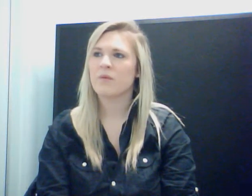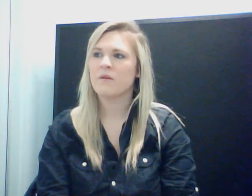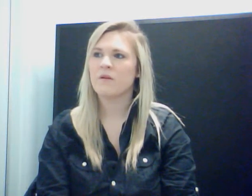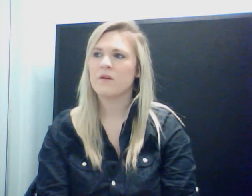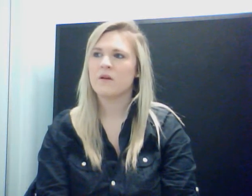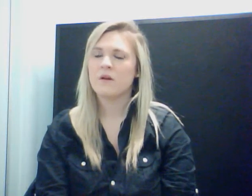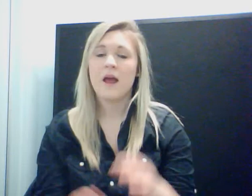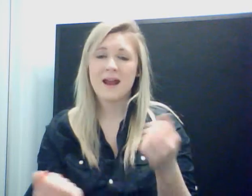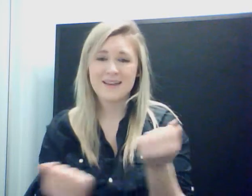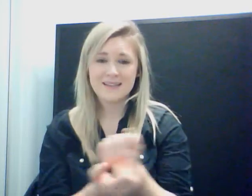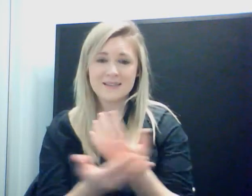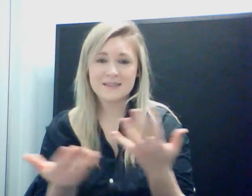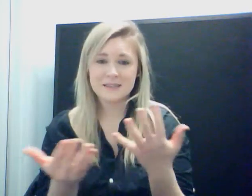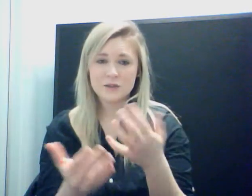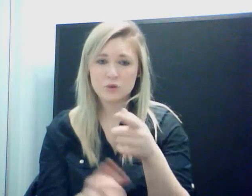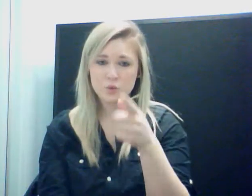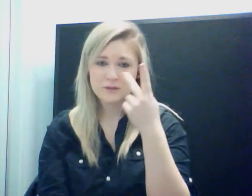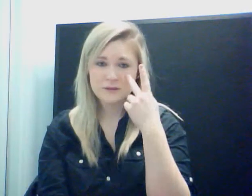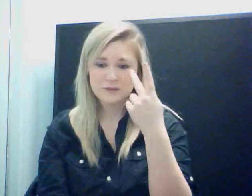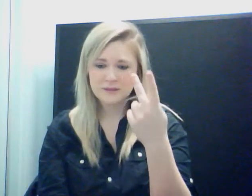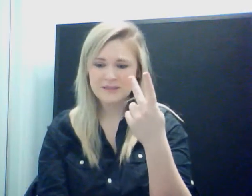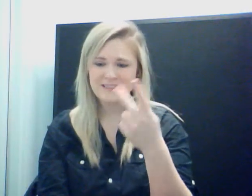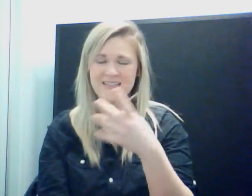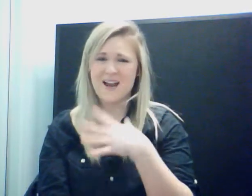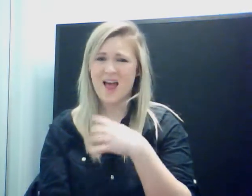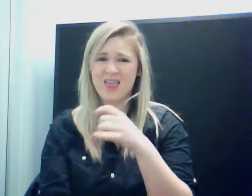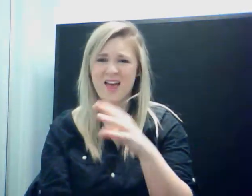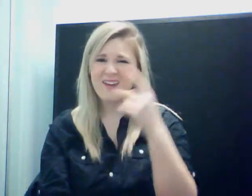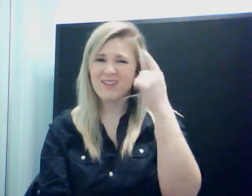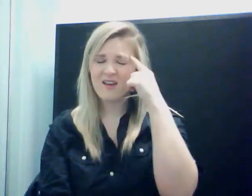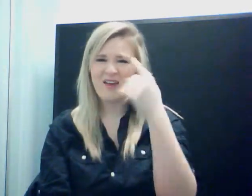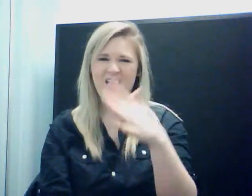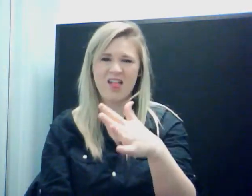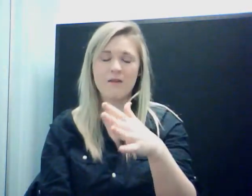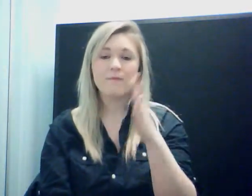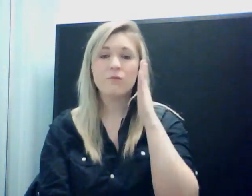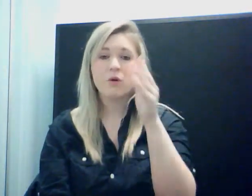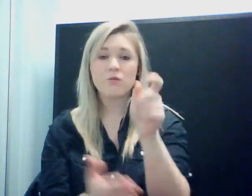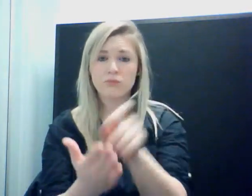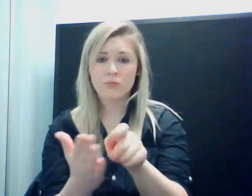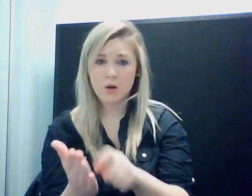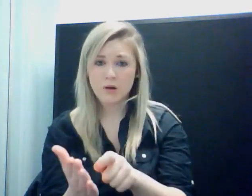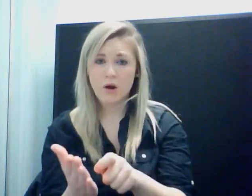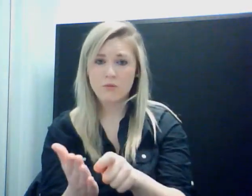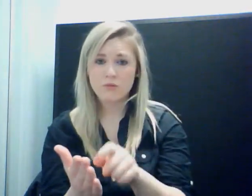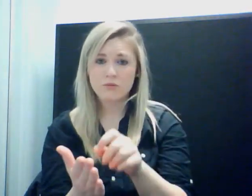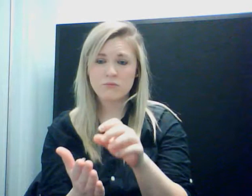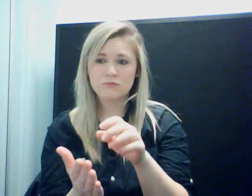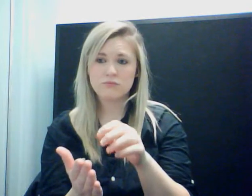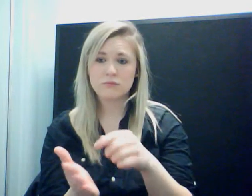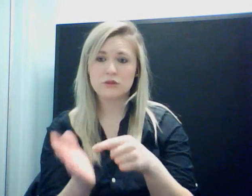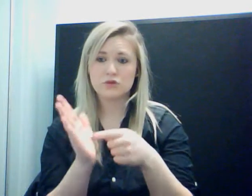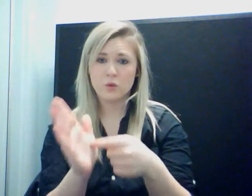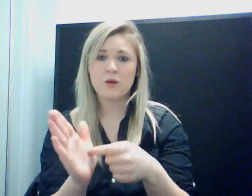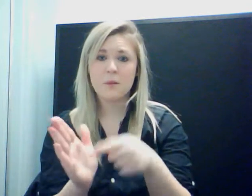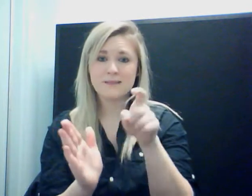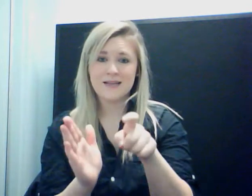Anything that you see that you do not like, we would write into the offer and make the offer contingent upon